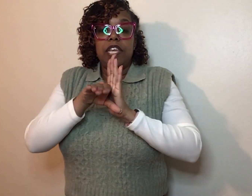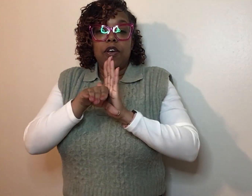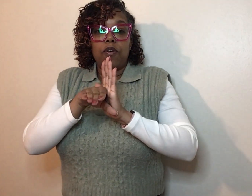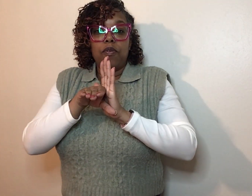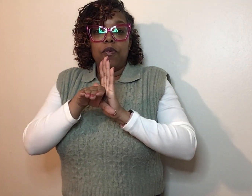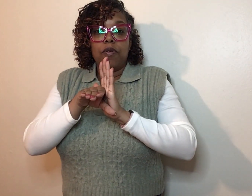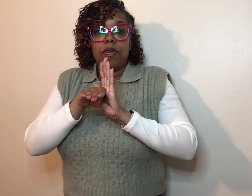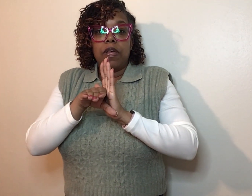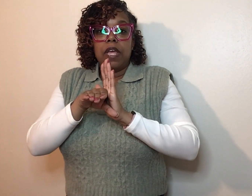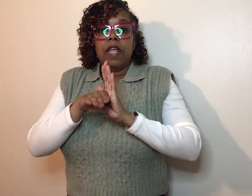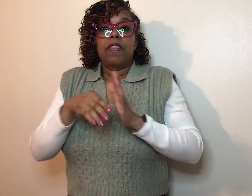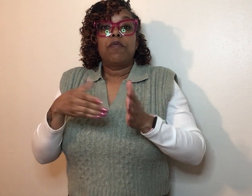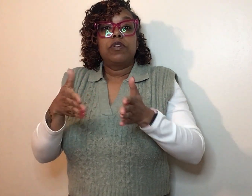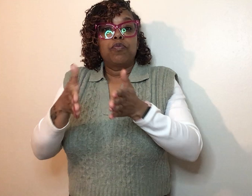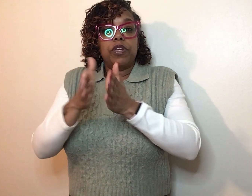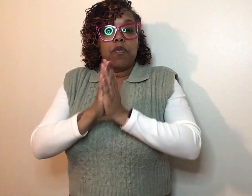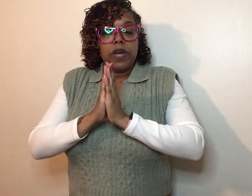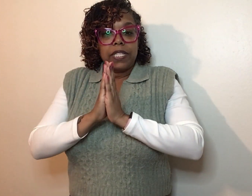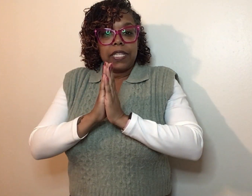video that was requested